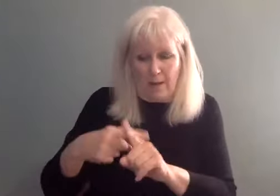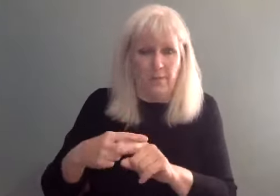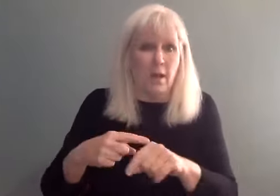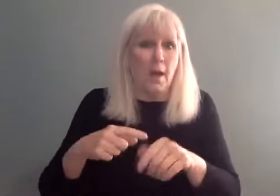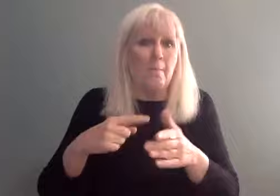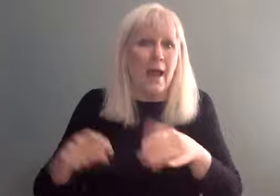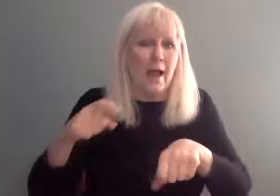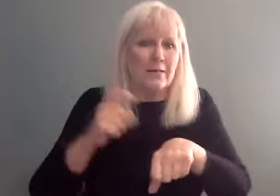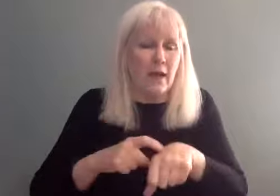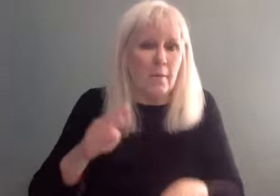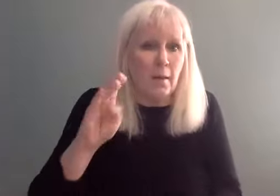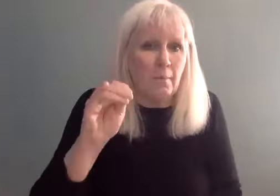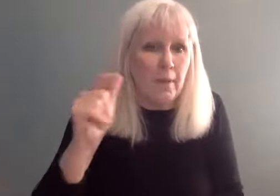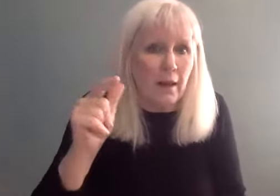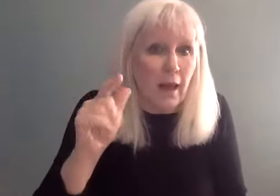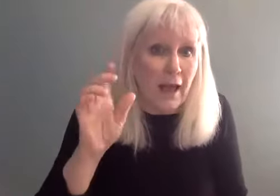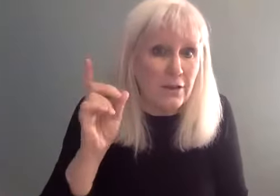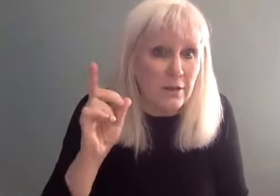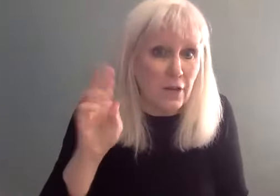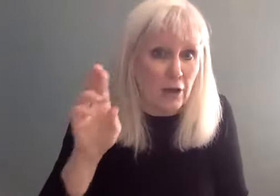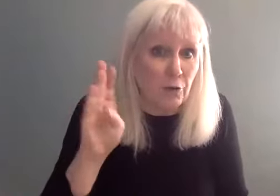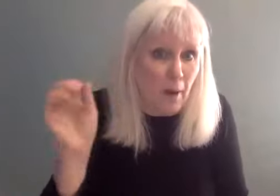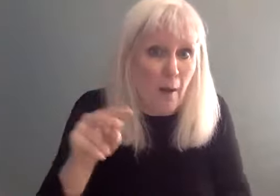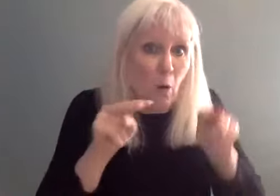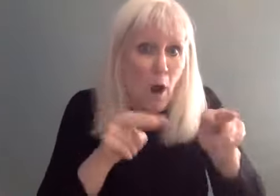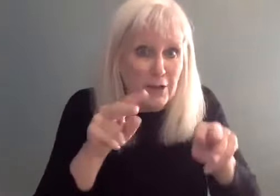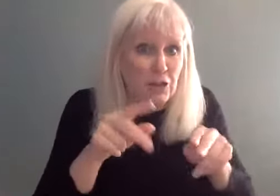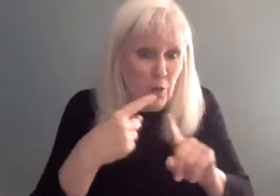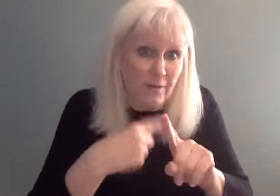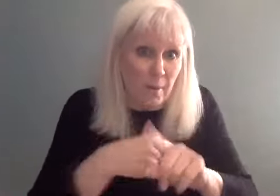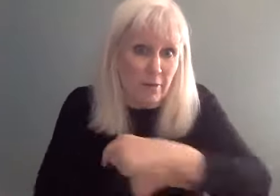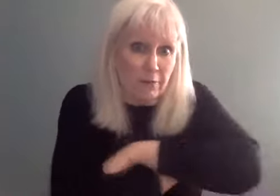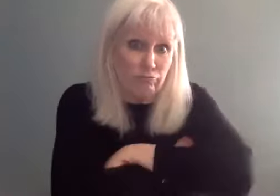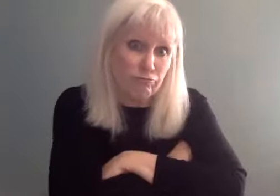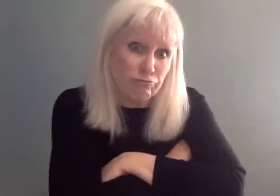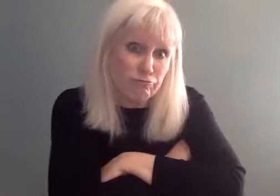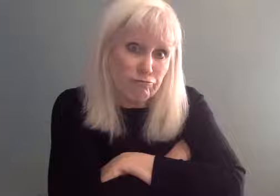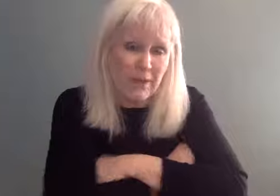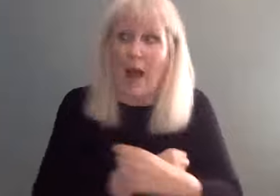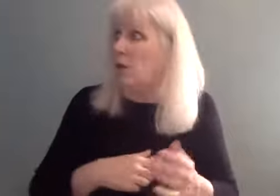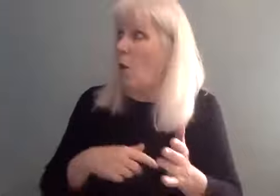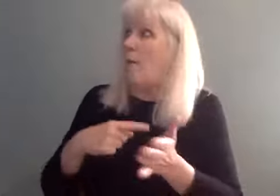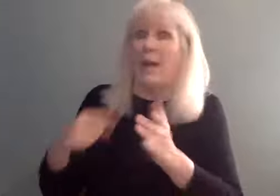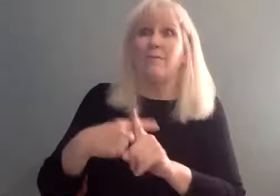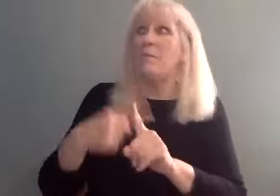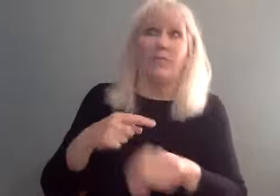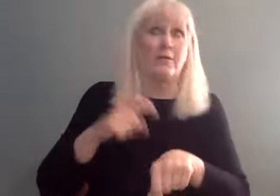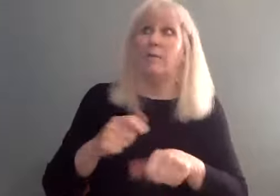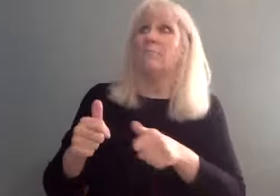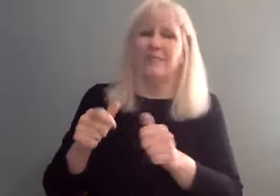watching. Dr. Bob and Bill are watching. I was on time. And then she said, put a note with your check to your dad. Don't